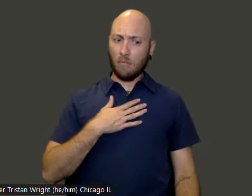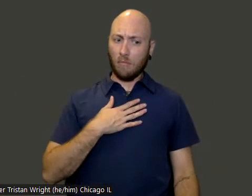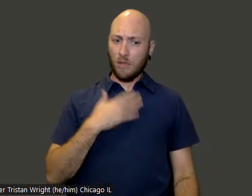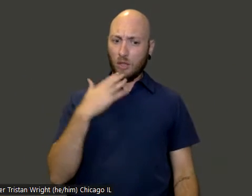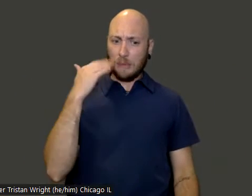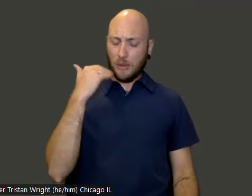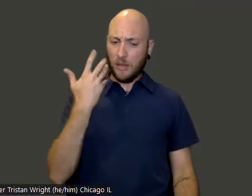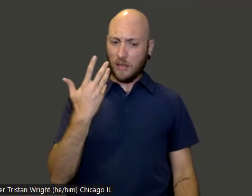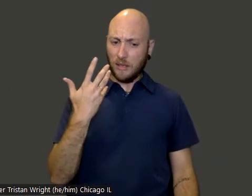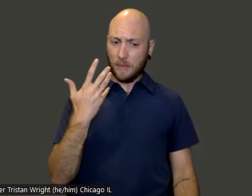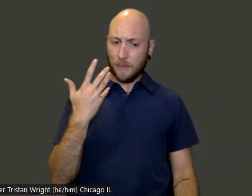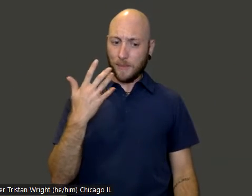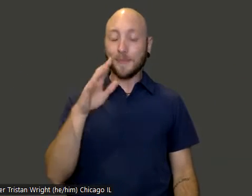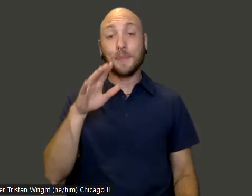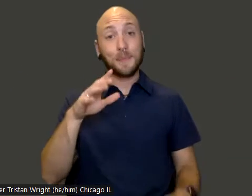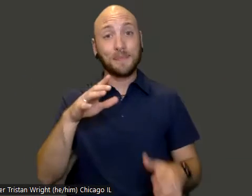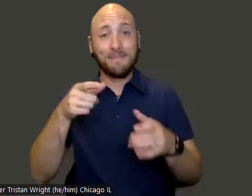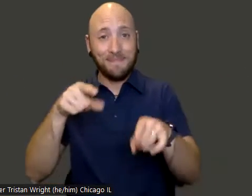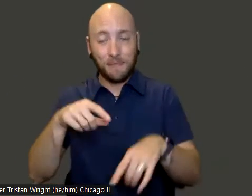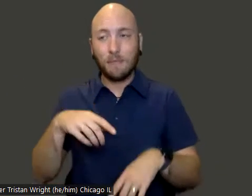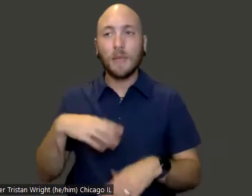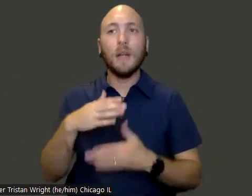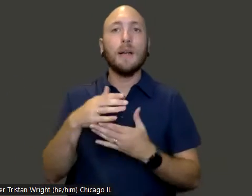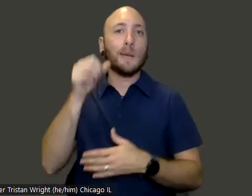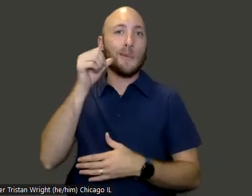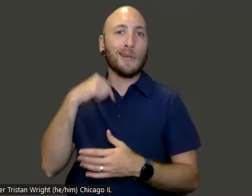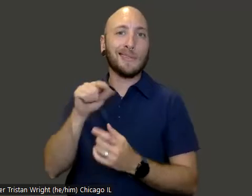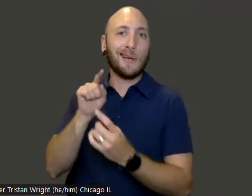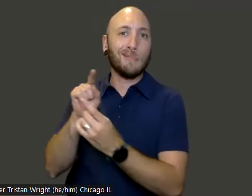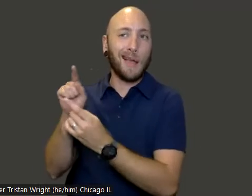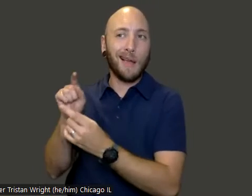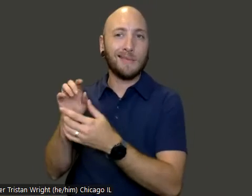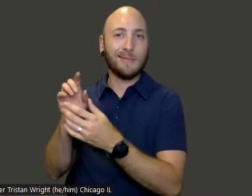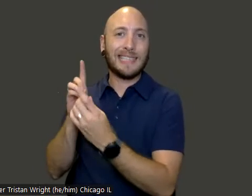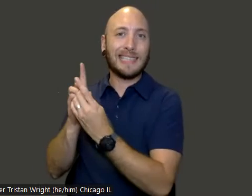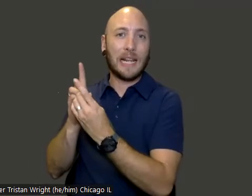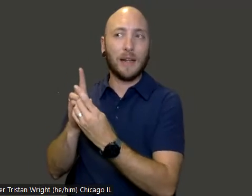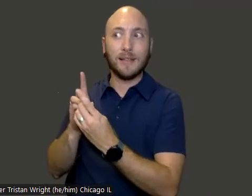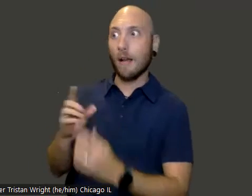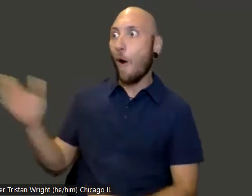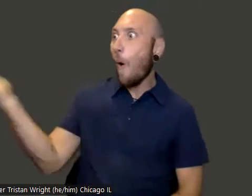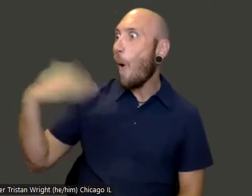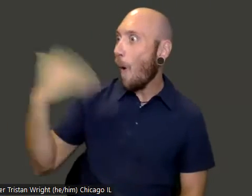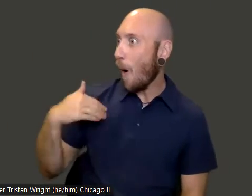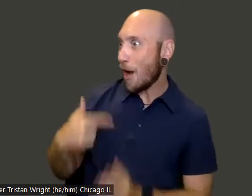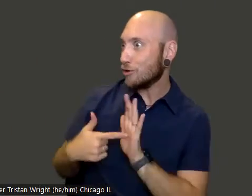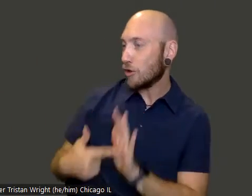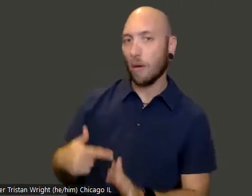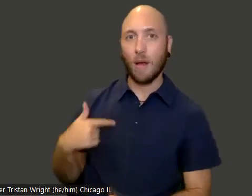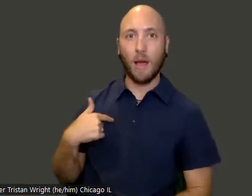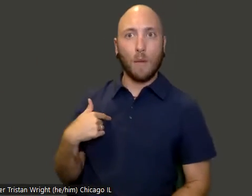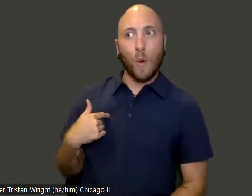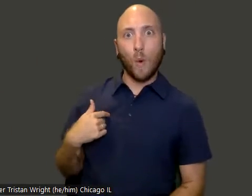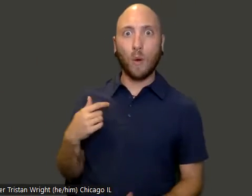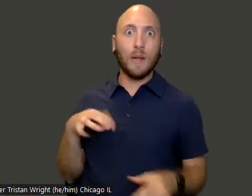started bringing girls I was dating to those meditation meetings because like I was all spiritual and Zen and stuff. And it completely took away